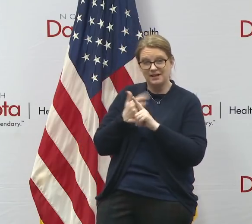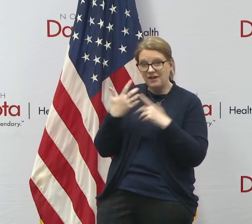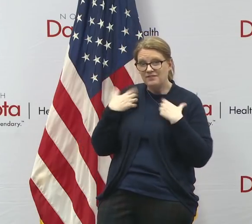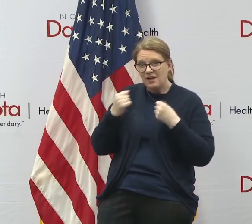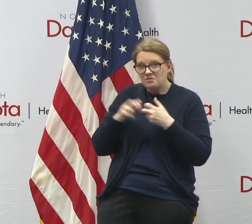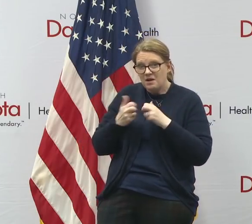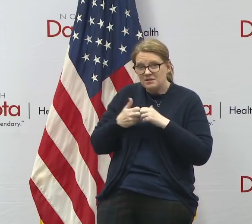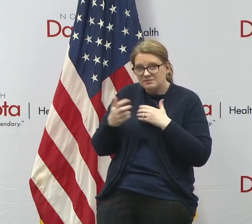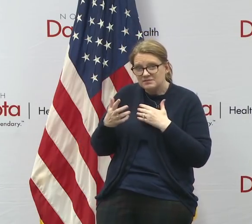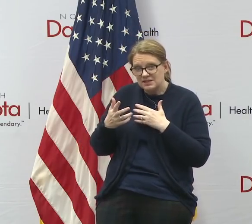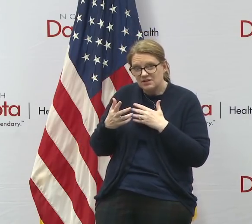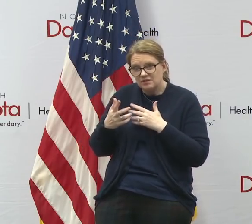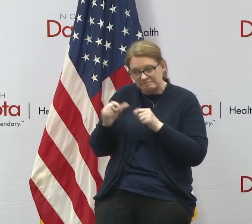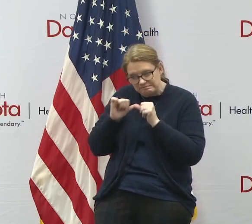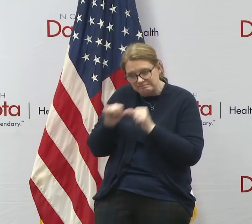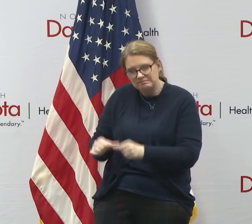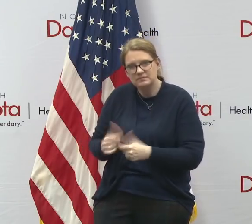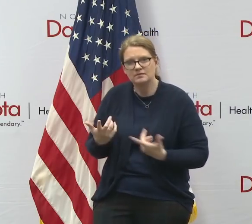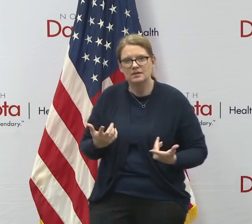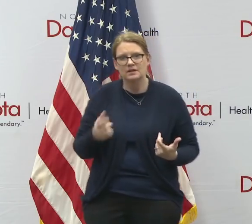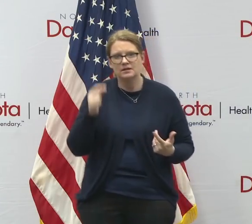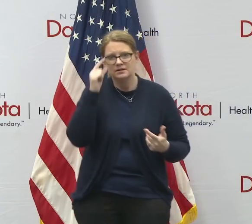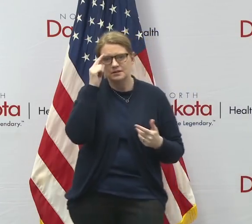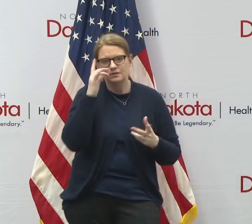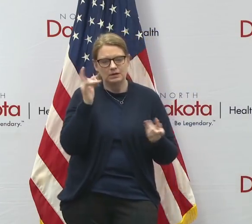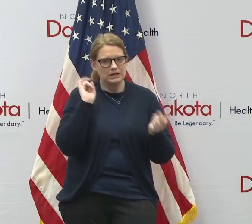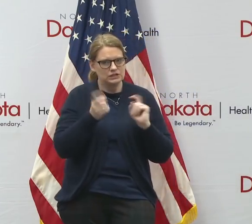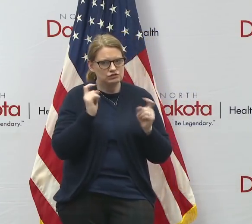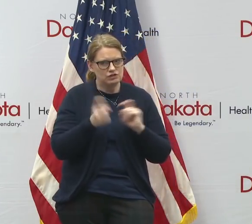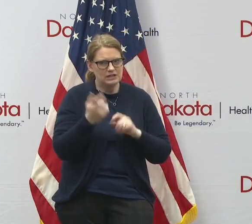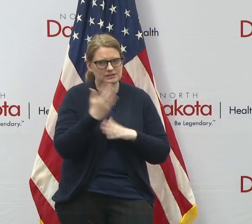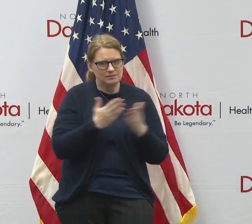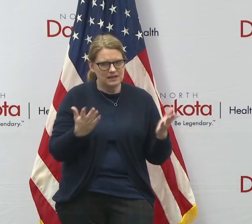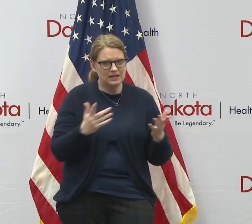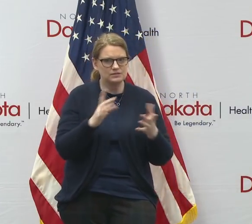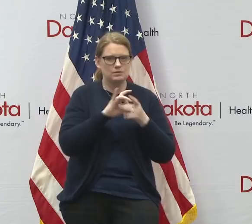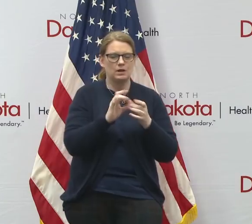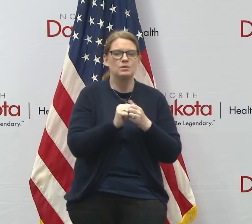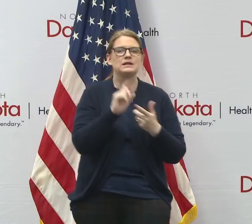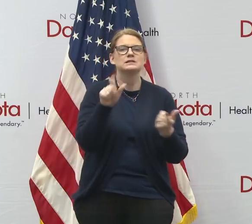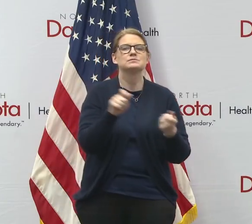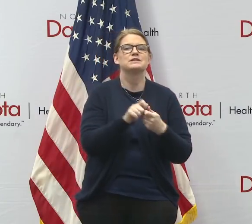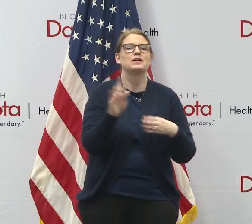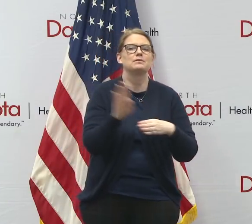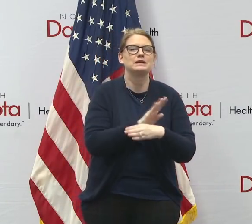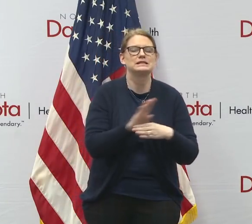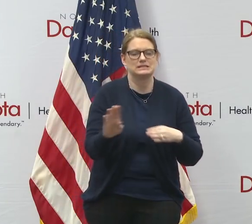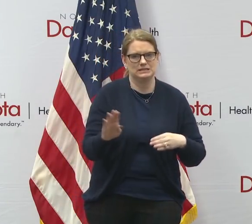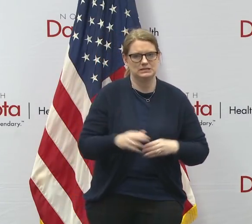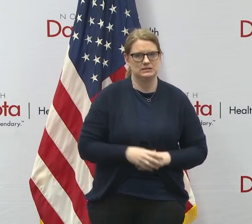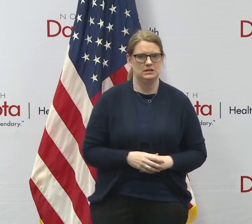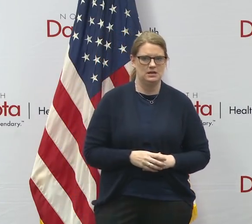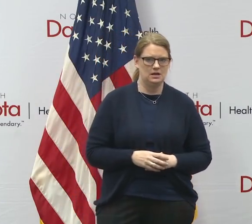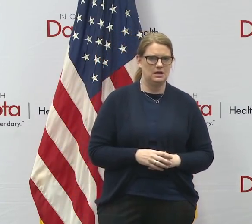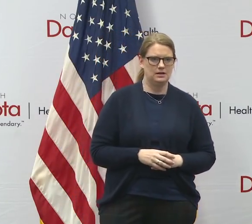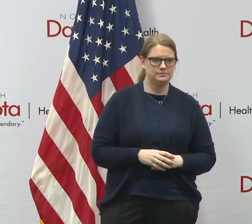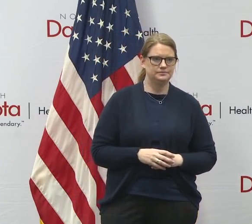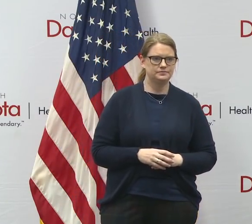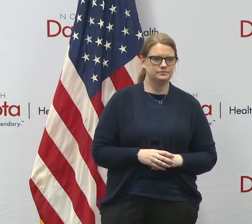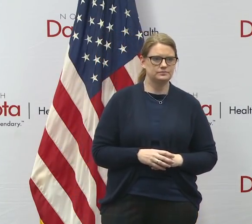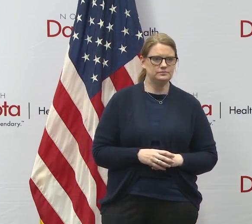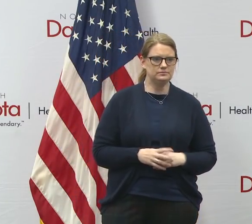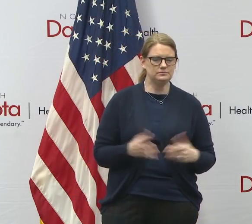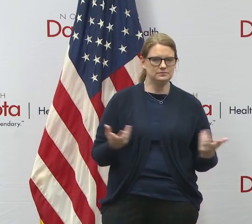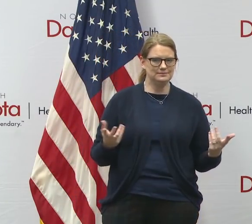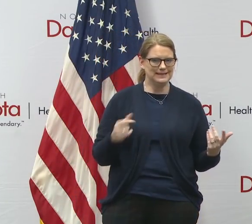providing some changes today to some of our guidance related to specific businesses, which I'll be announcing shortly, but we are not